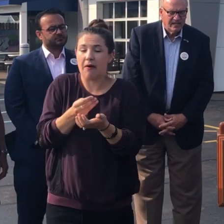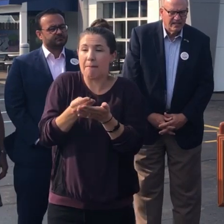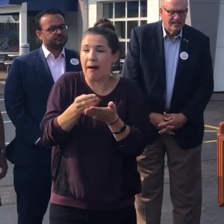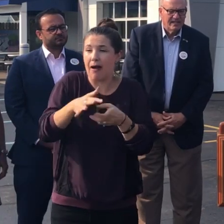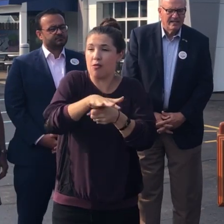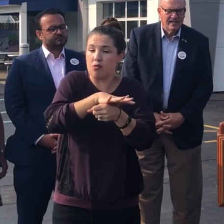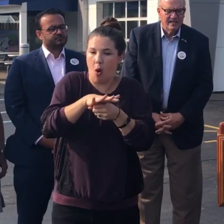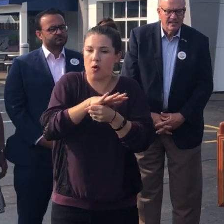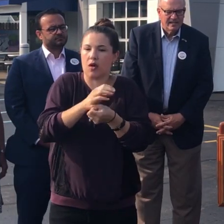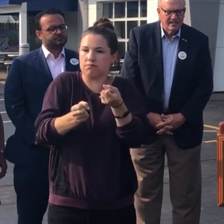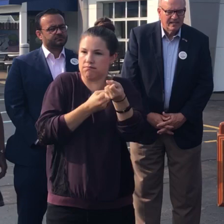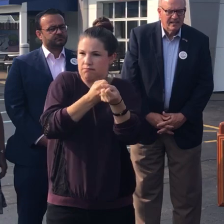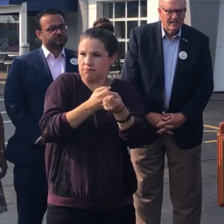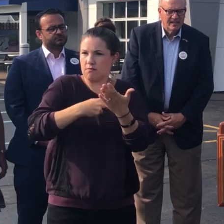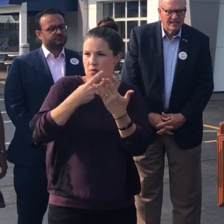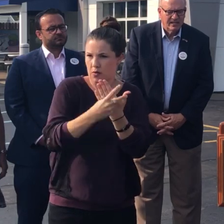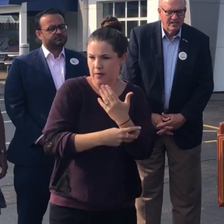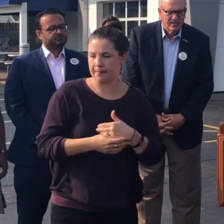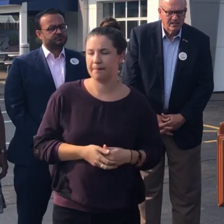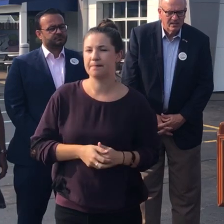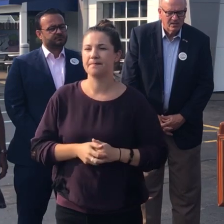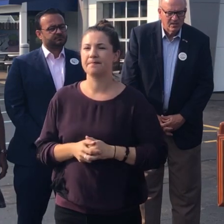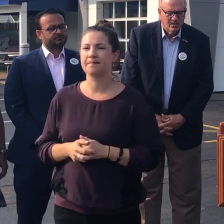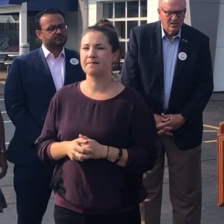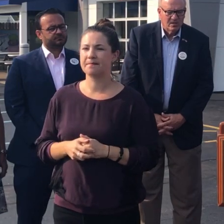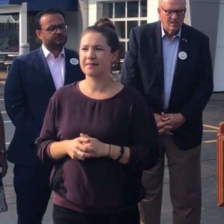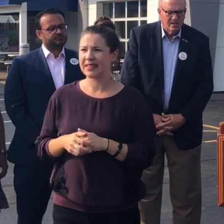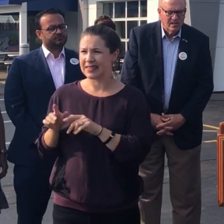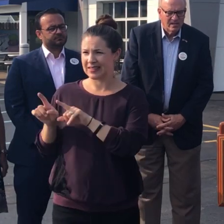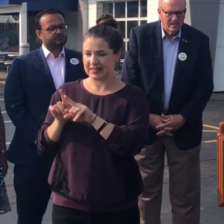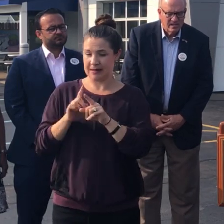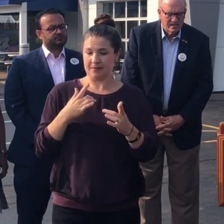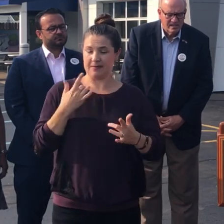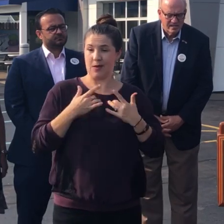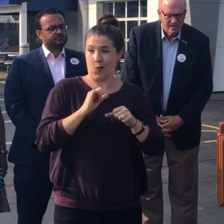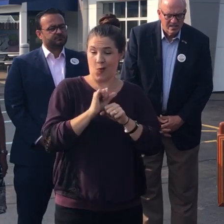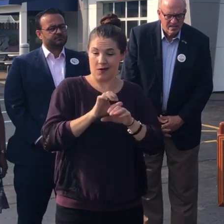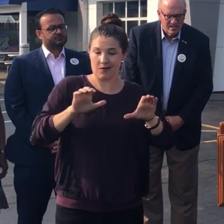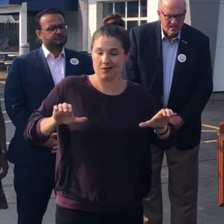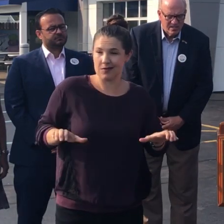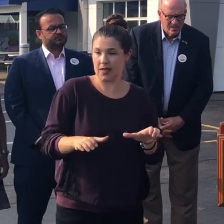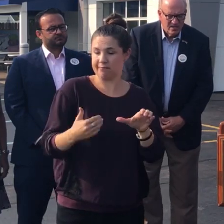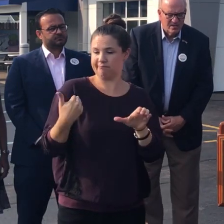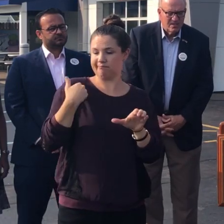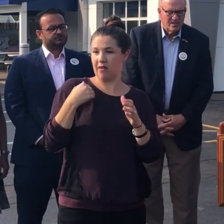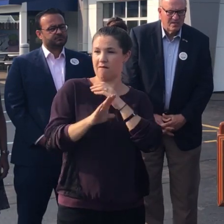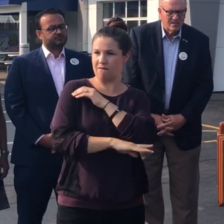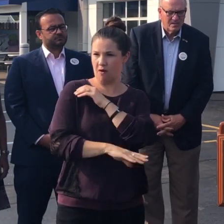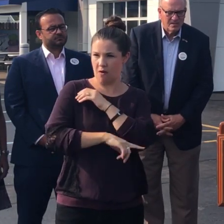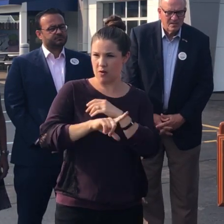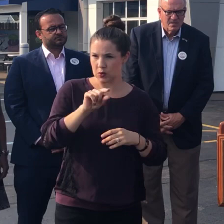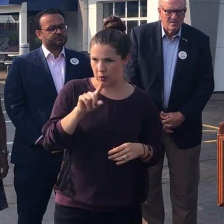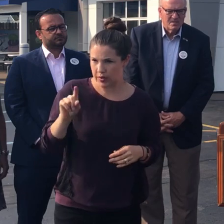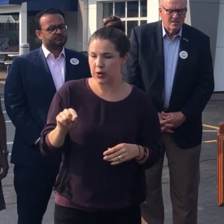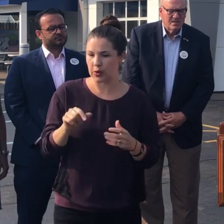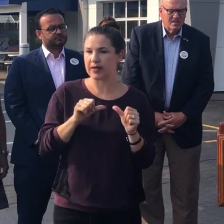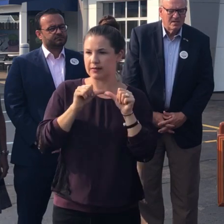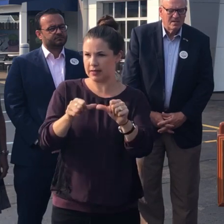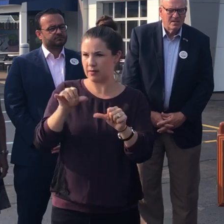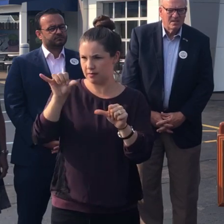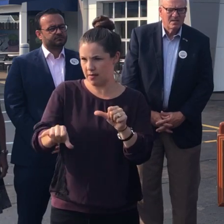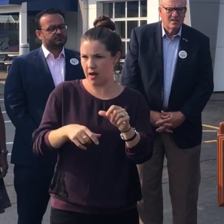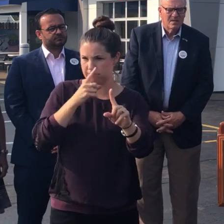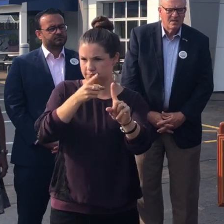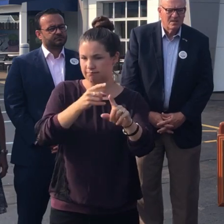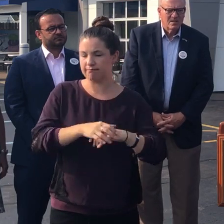program. This too is an extension of the same exciting work we launched in the fall of 2020. At that